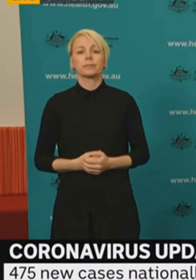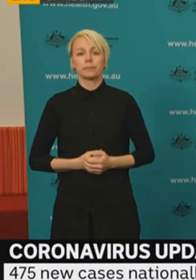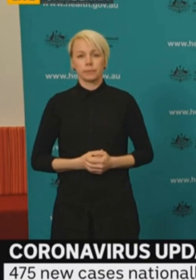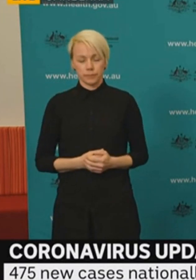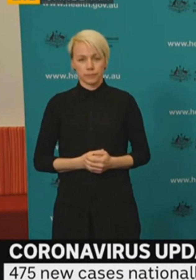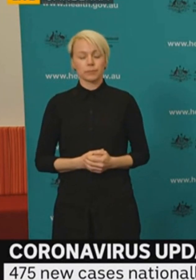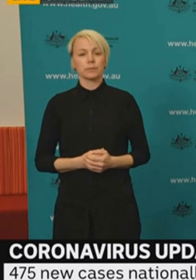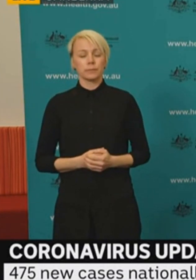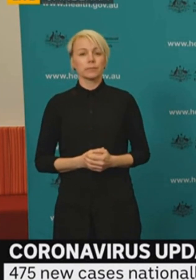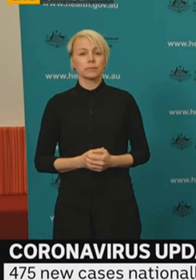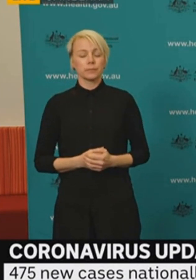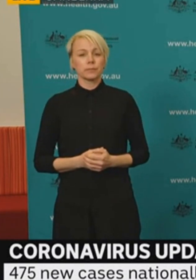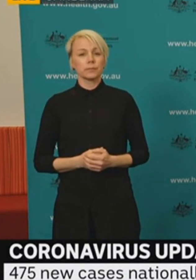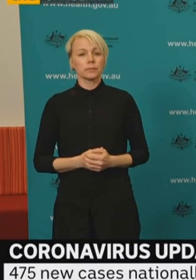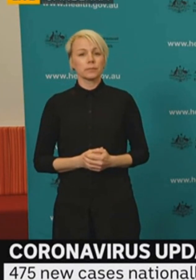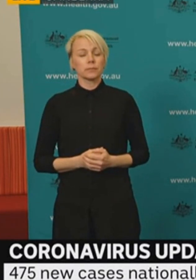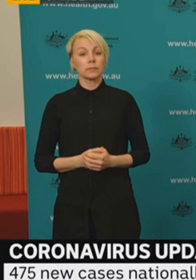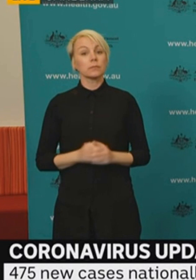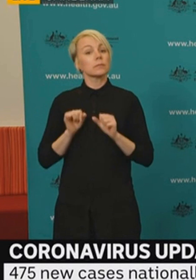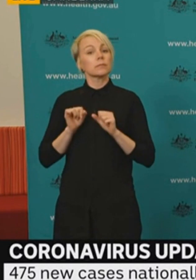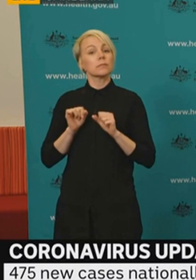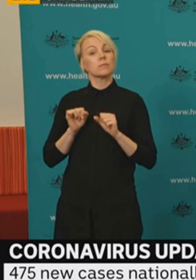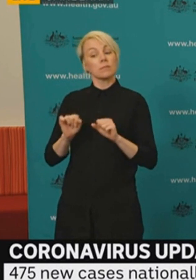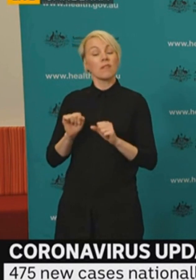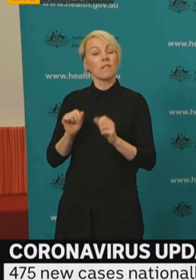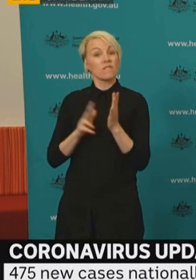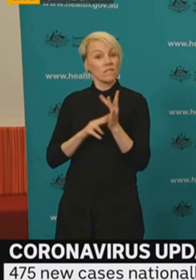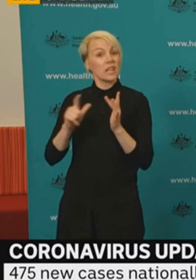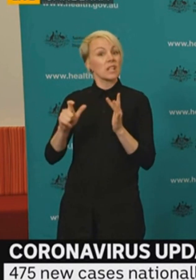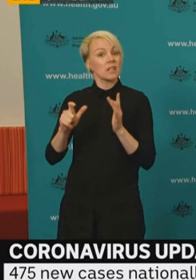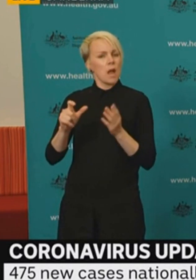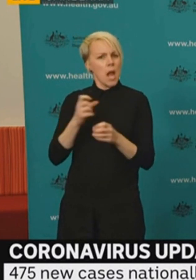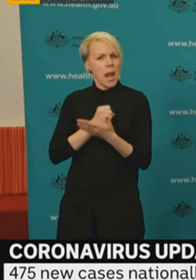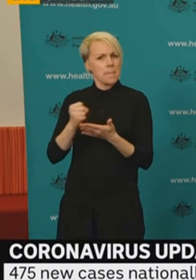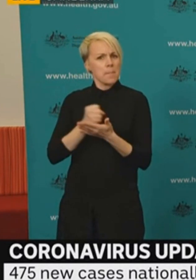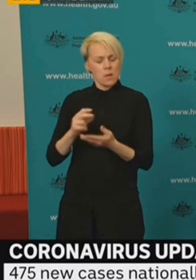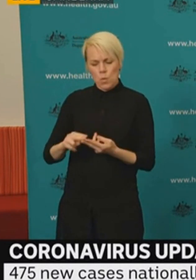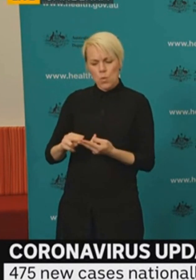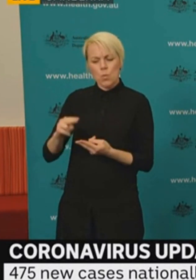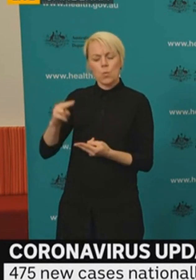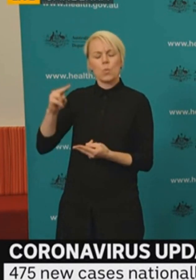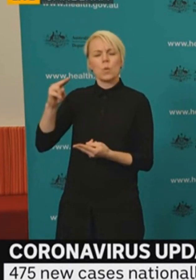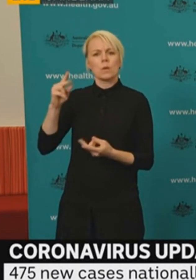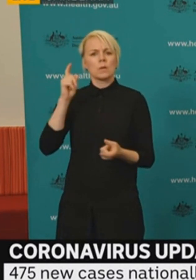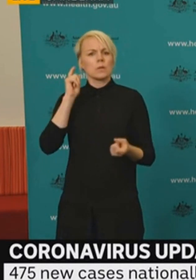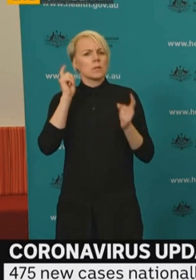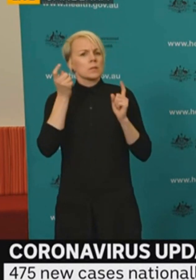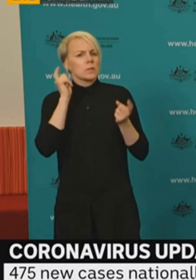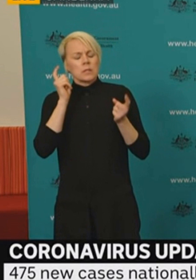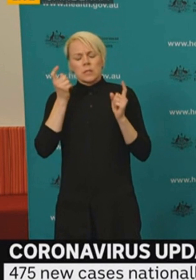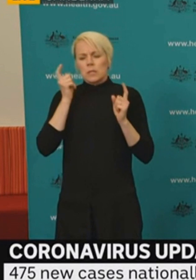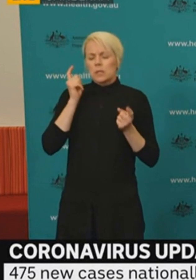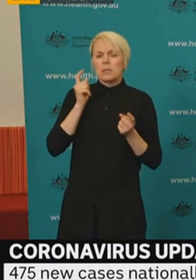The situation, of course, in Victoria has us all deeply concerned. The numbers continue